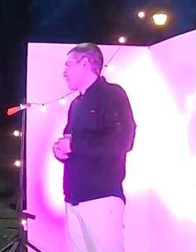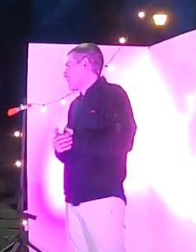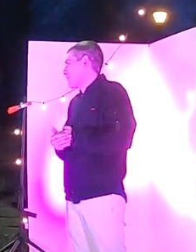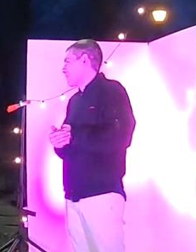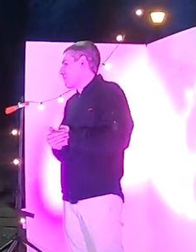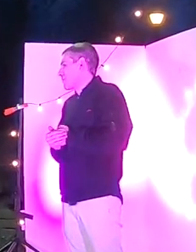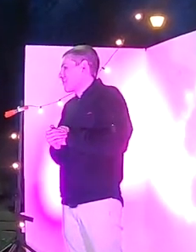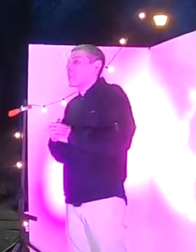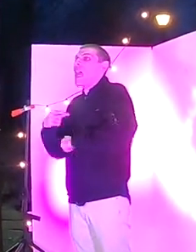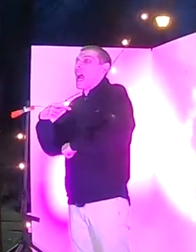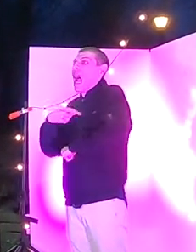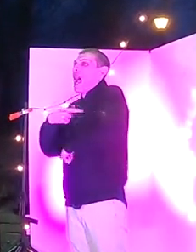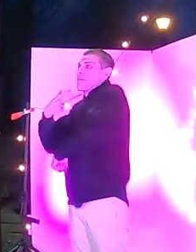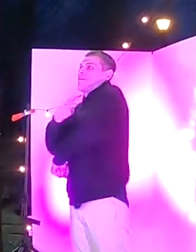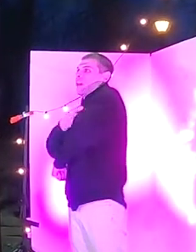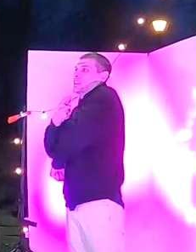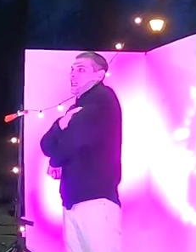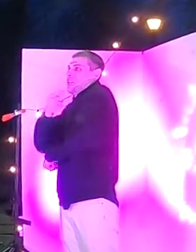I've been vaccinated.